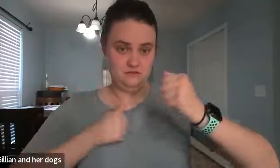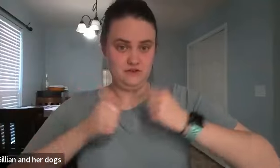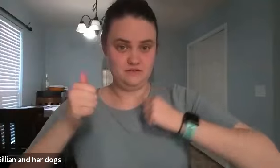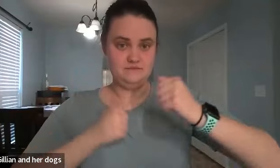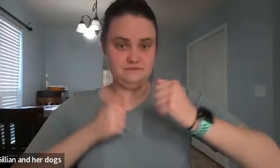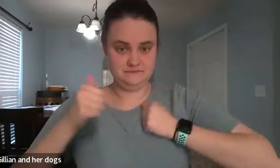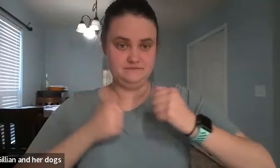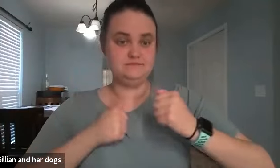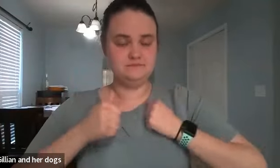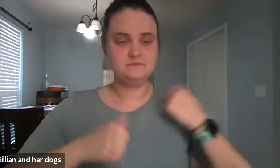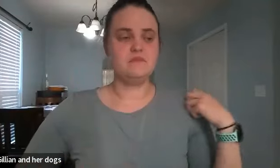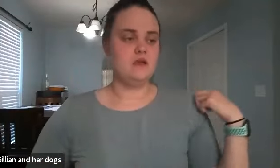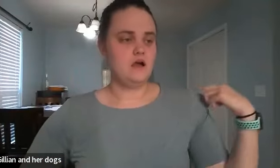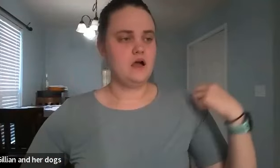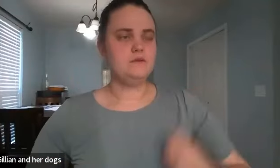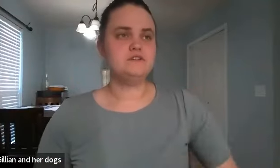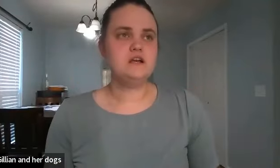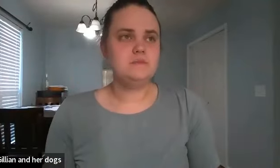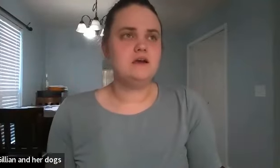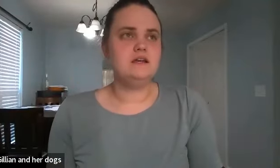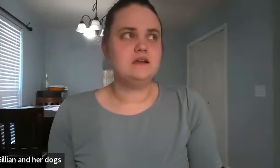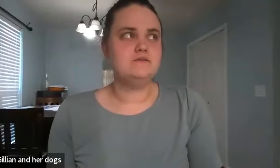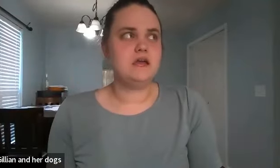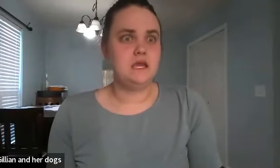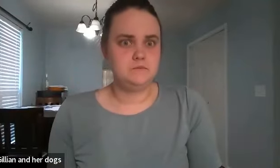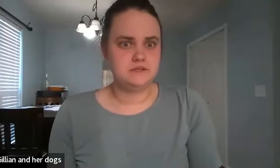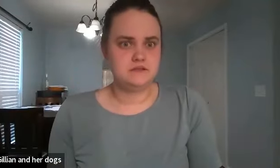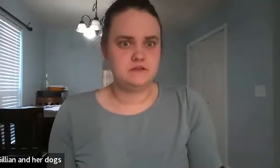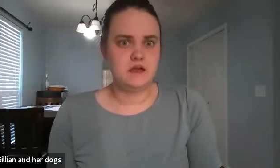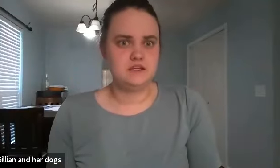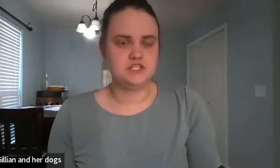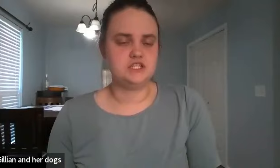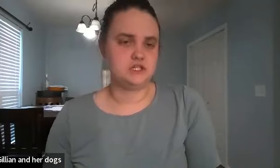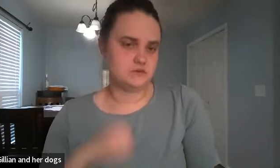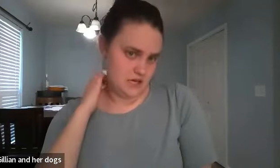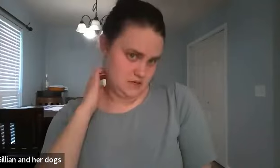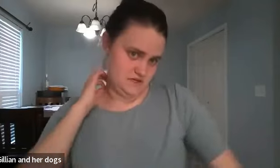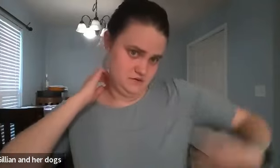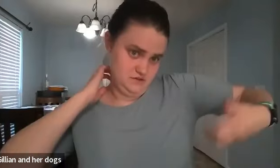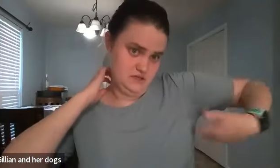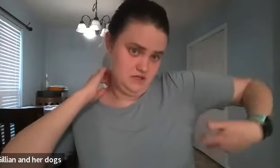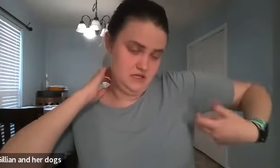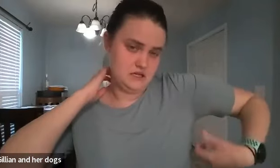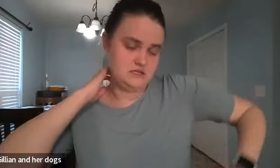Gorilla. If you're talking about any kind of apes, like just the general apes, I would use the monkey sign